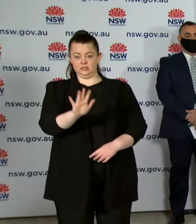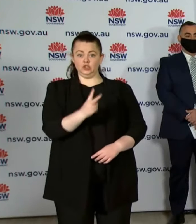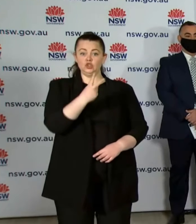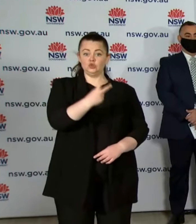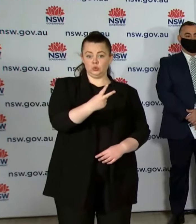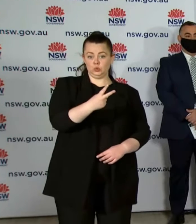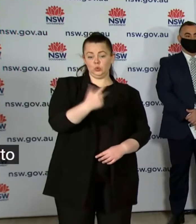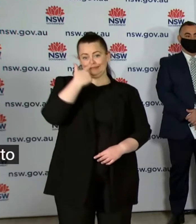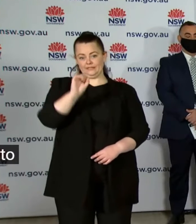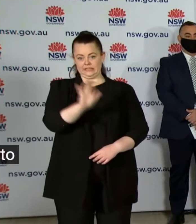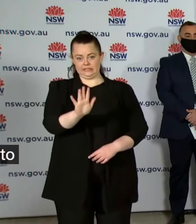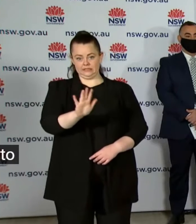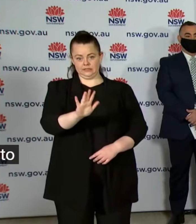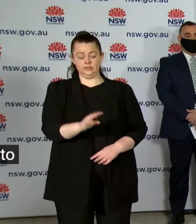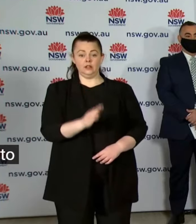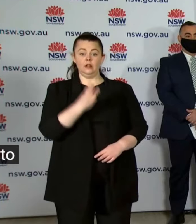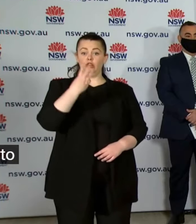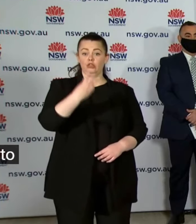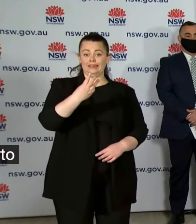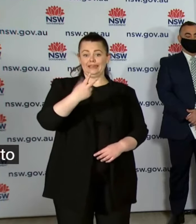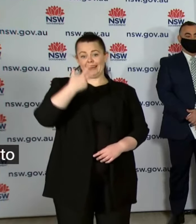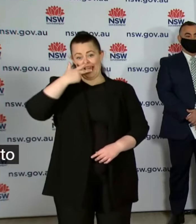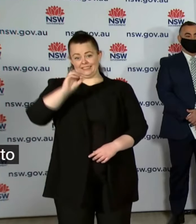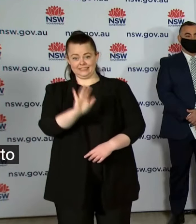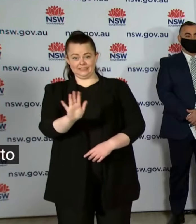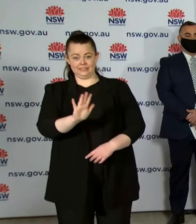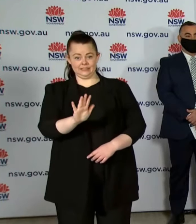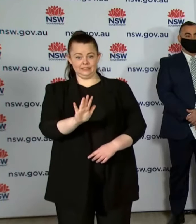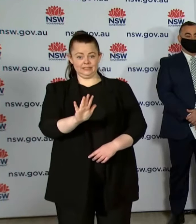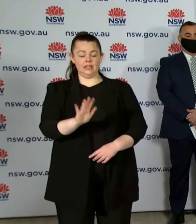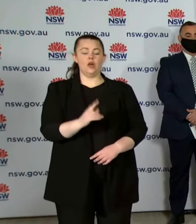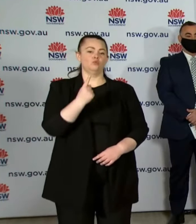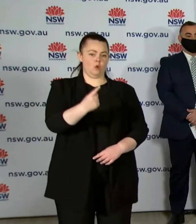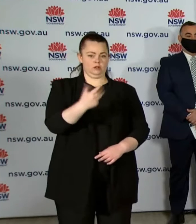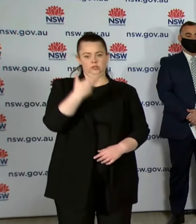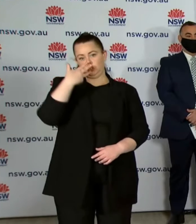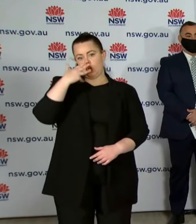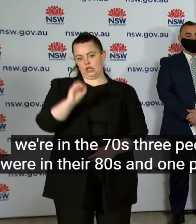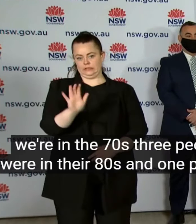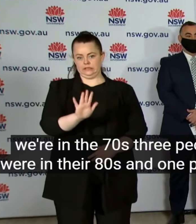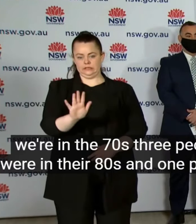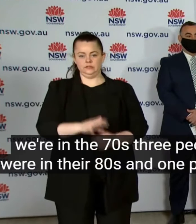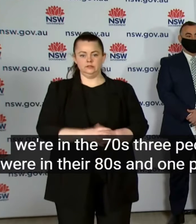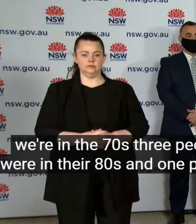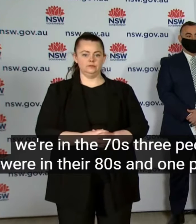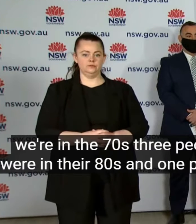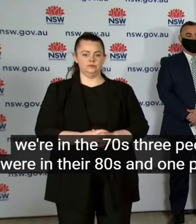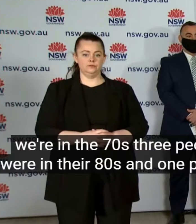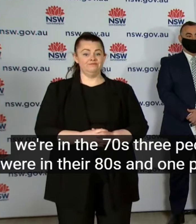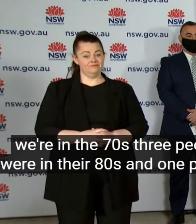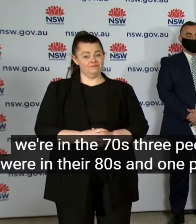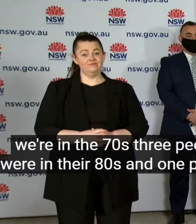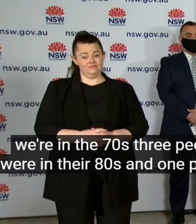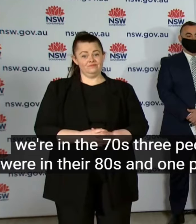were in their 70s, 3 people were in their 80s, and 1 person in their 90s. And I want to